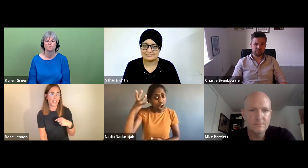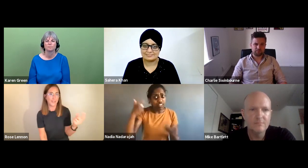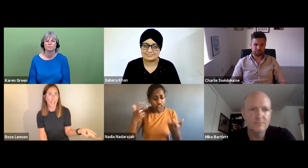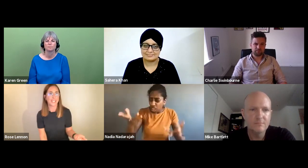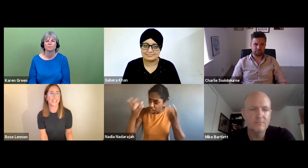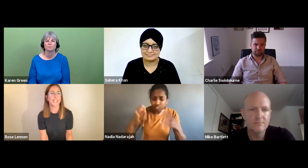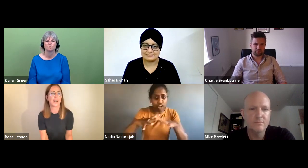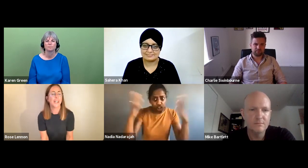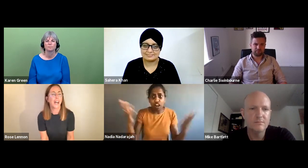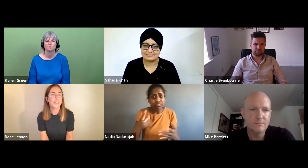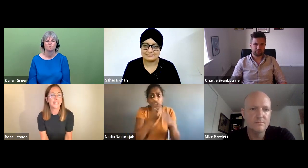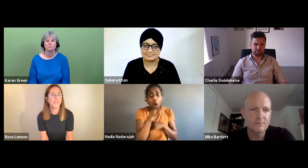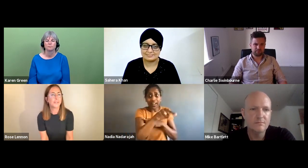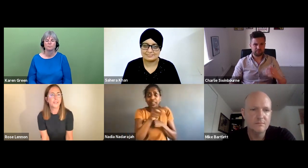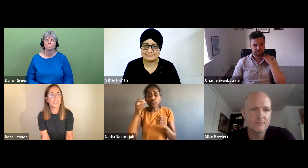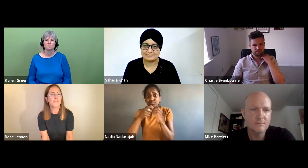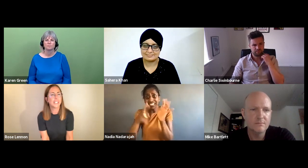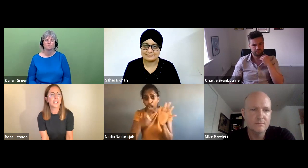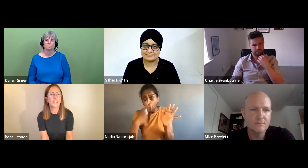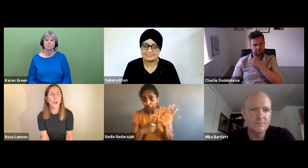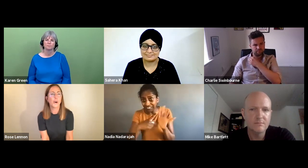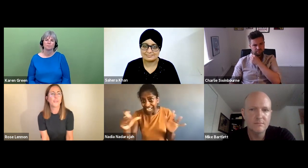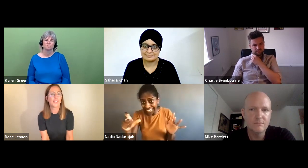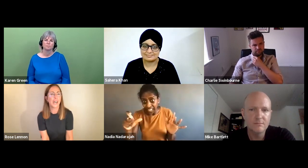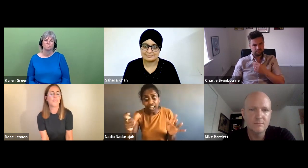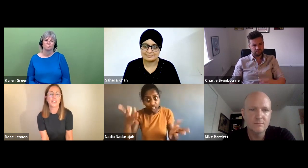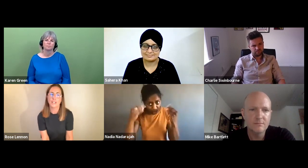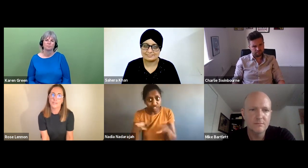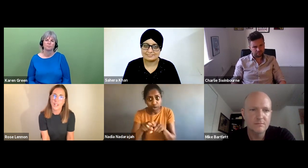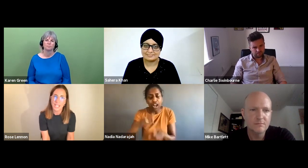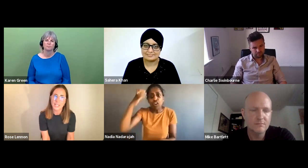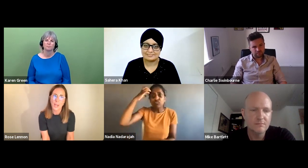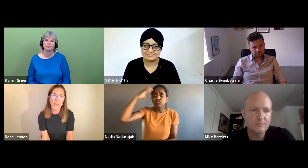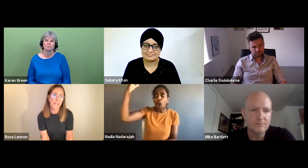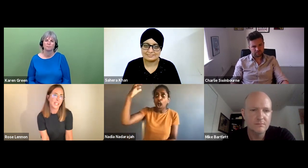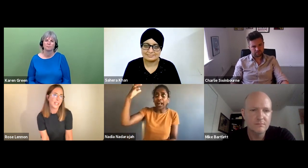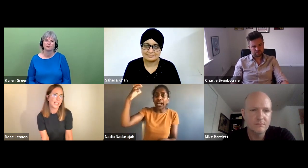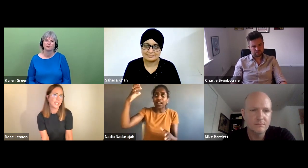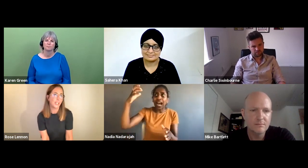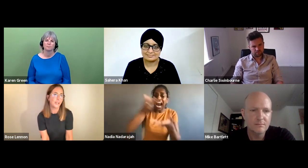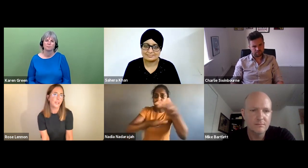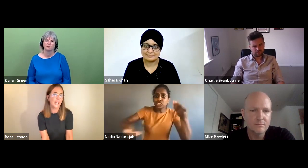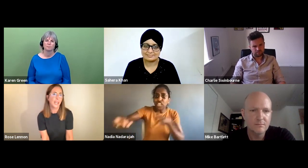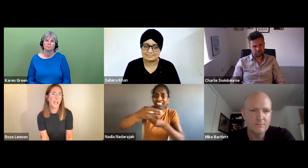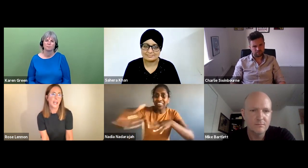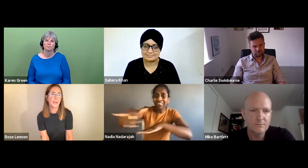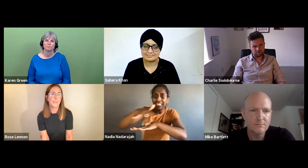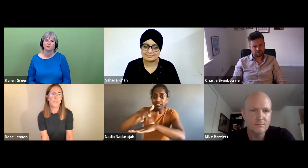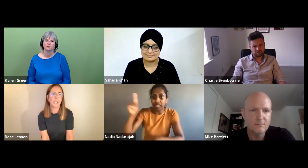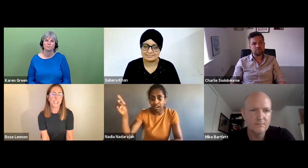vice versa. So I think the Royal Court did a really good job with that. Bristol Old Vic as well, they learned that too. The Royal